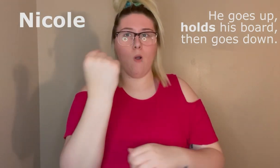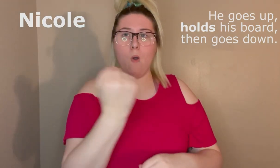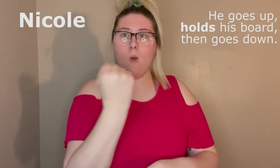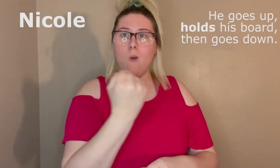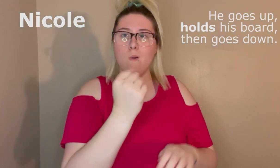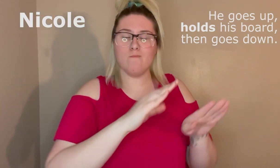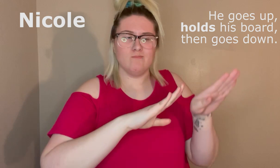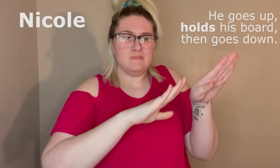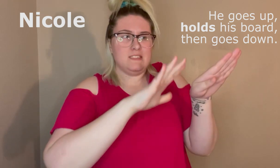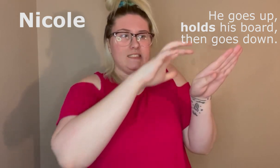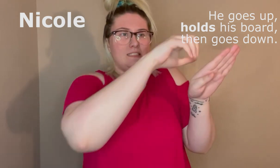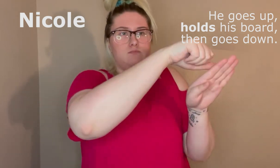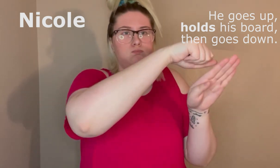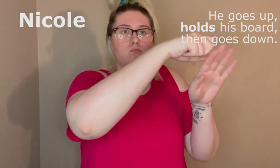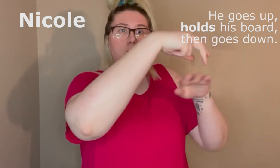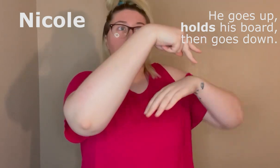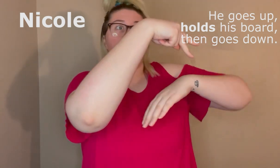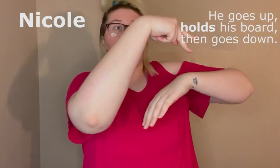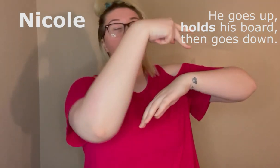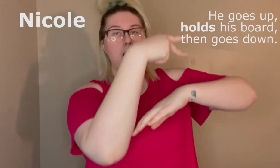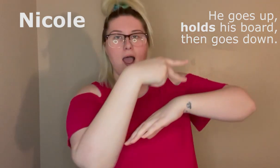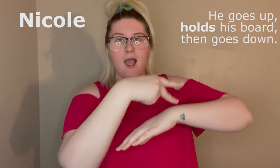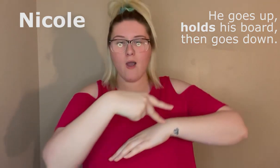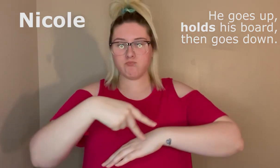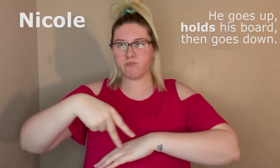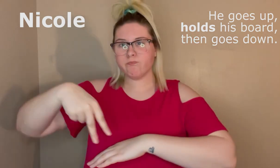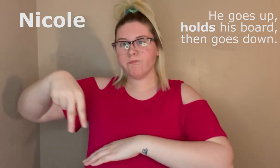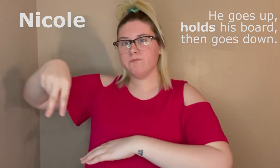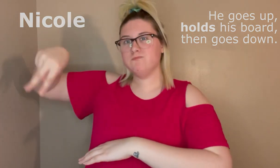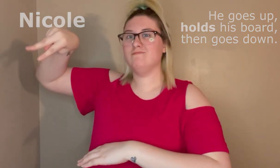goes up to the top, holds it, before going back down again.